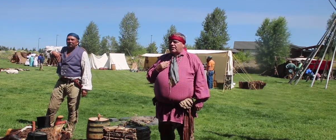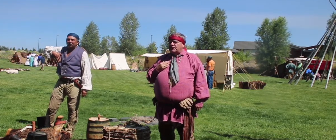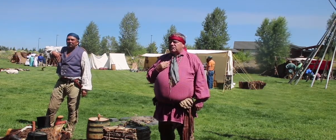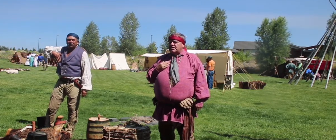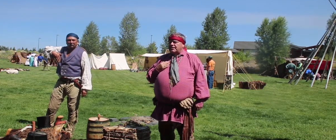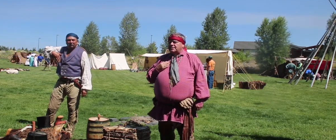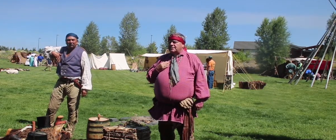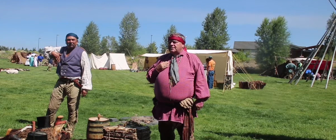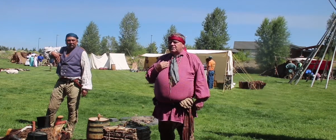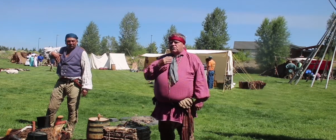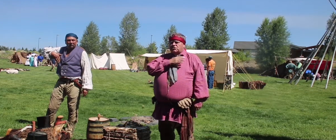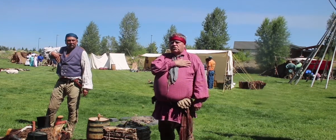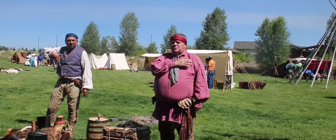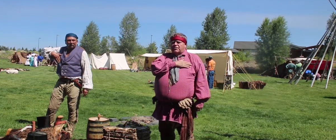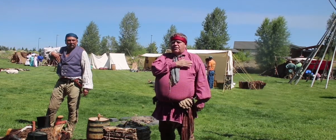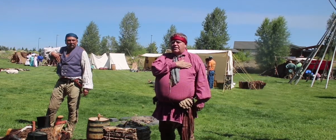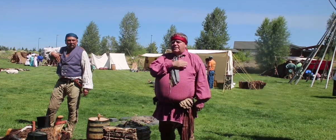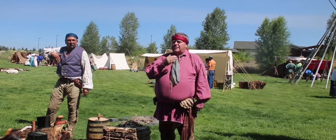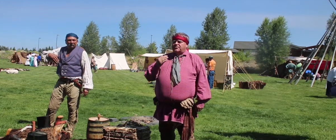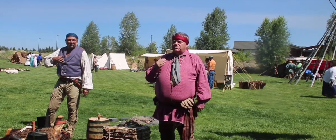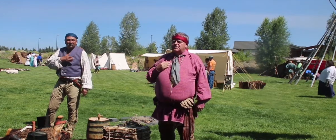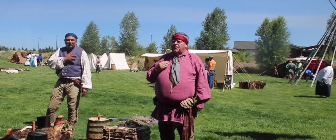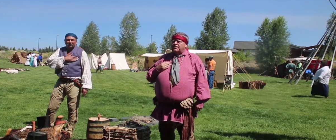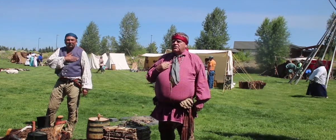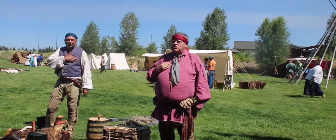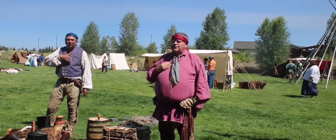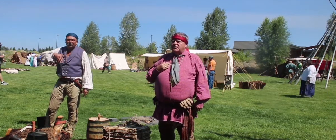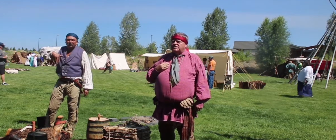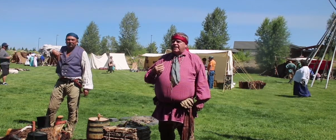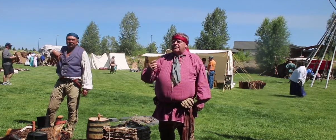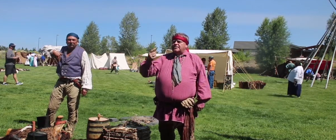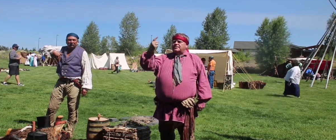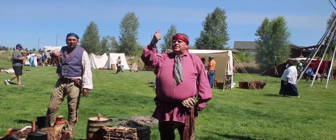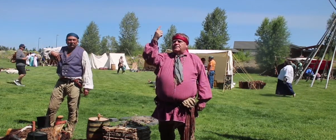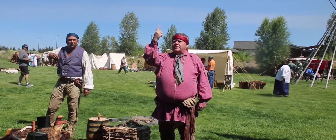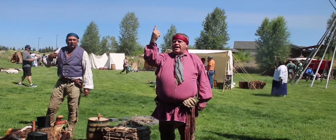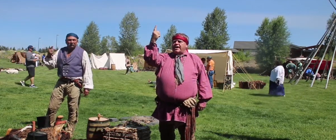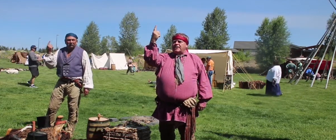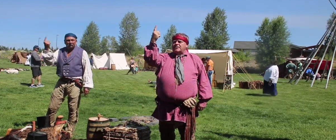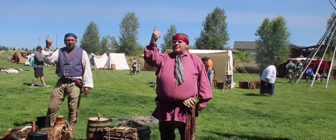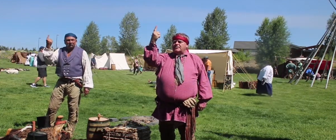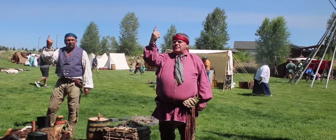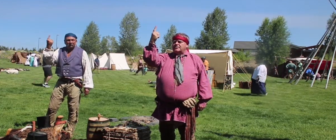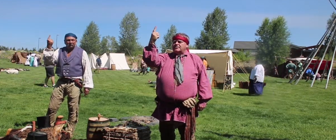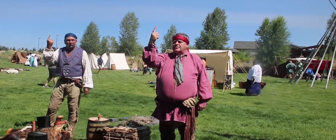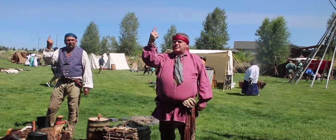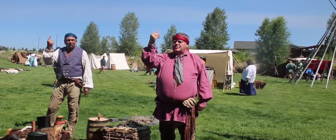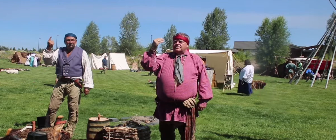this side. So this is mother, this is father. So if I say man,